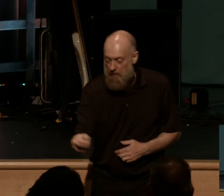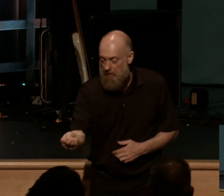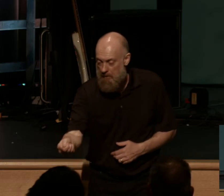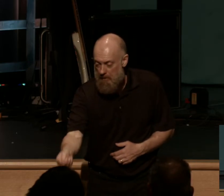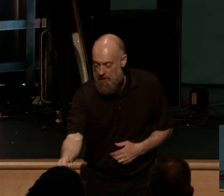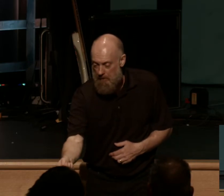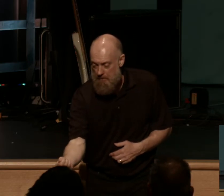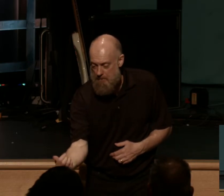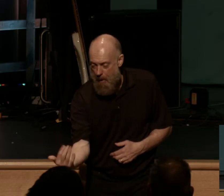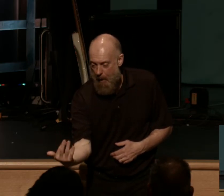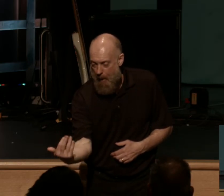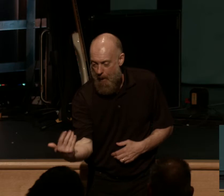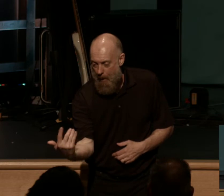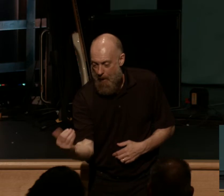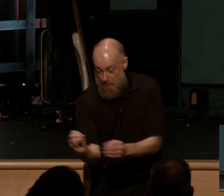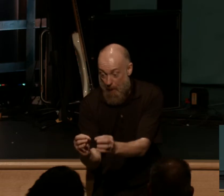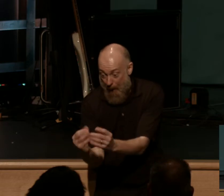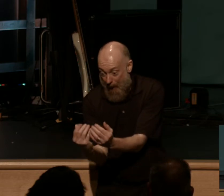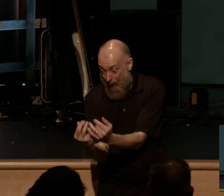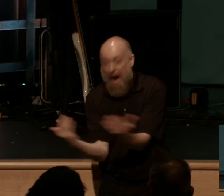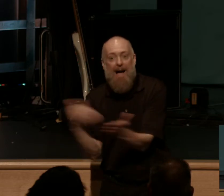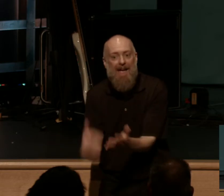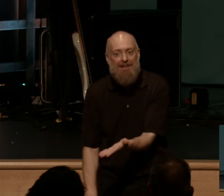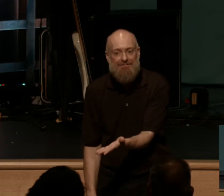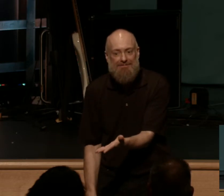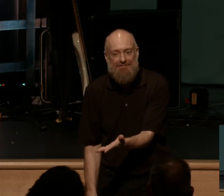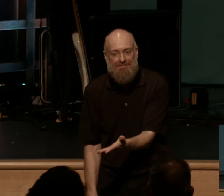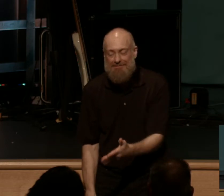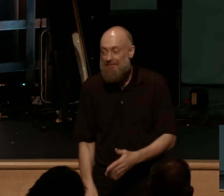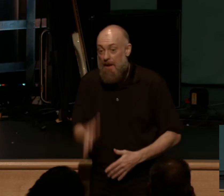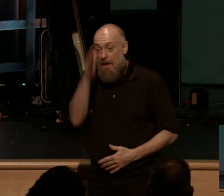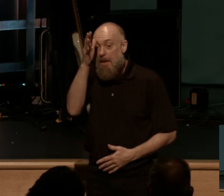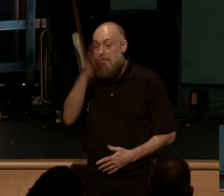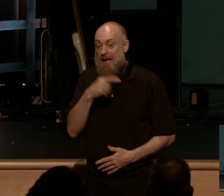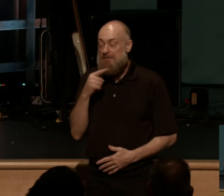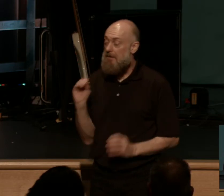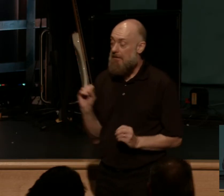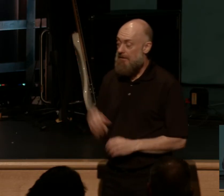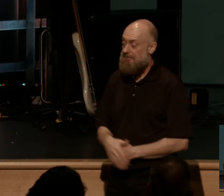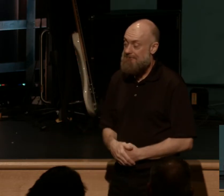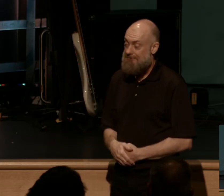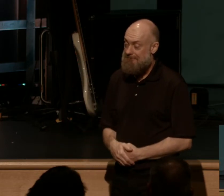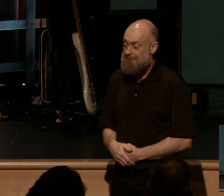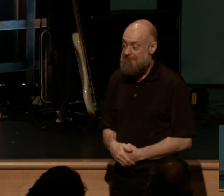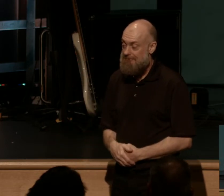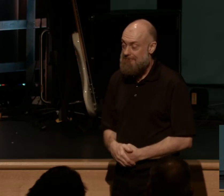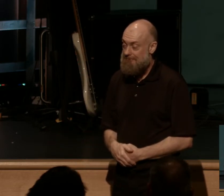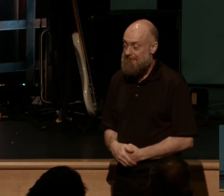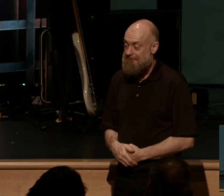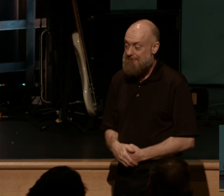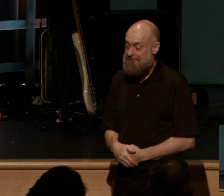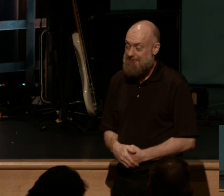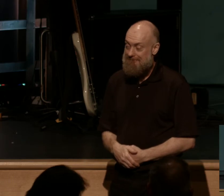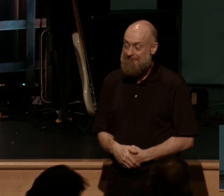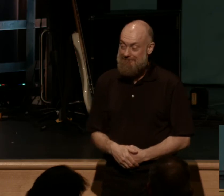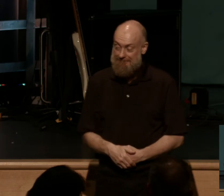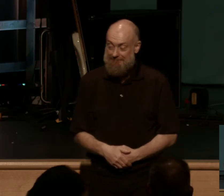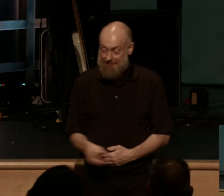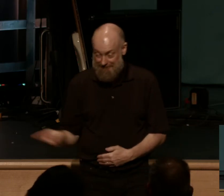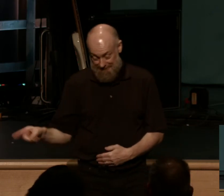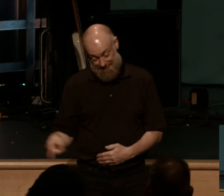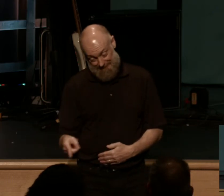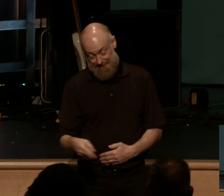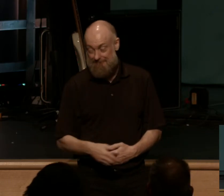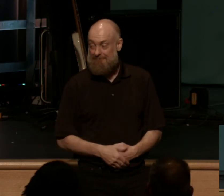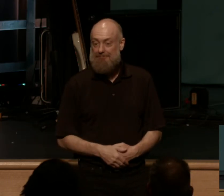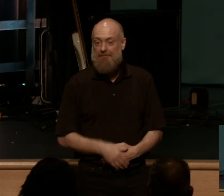was relit and engaged in the flame. The older man did not say a word to the young man, but he said everything the young man needed to hear, and the